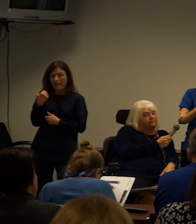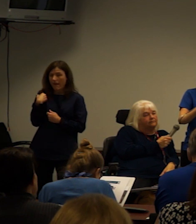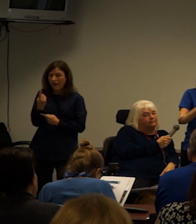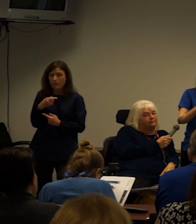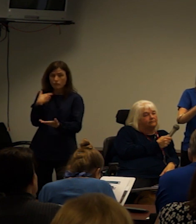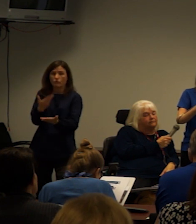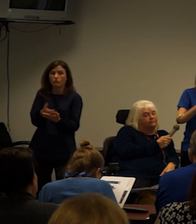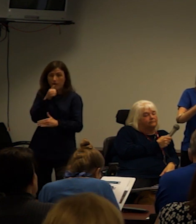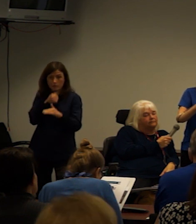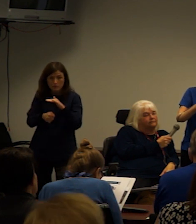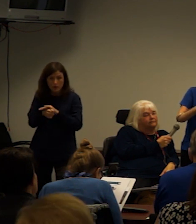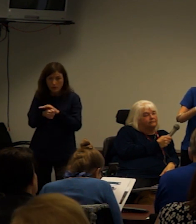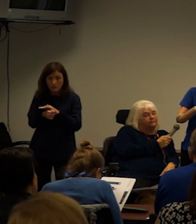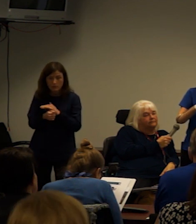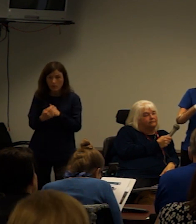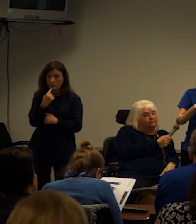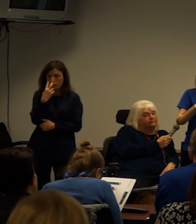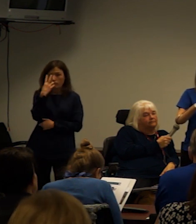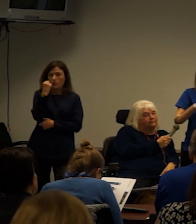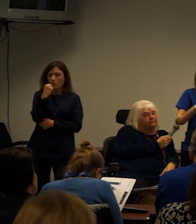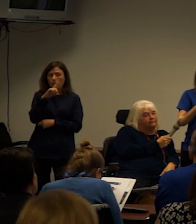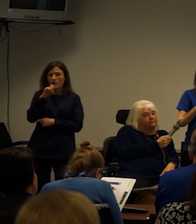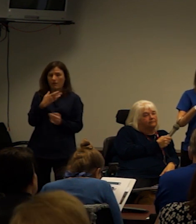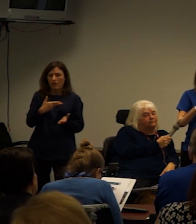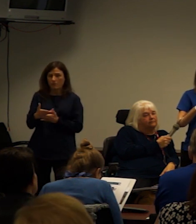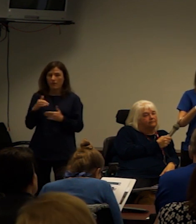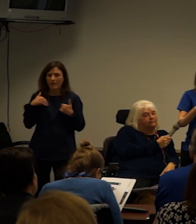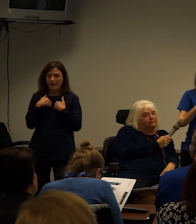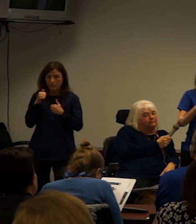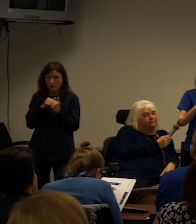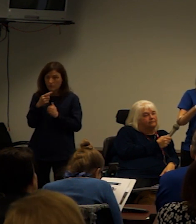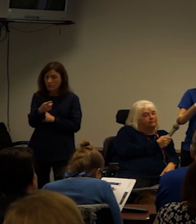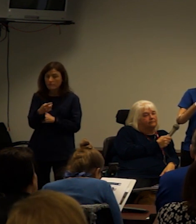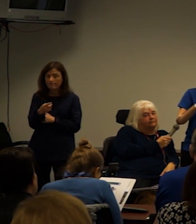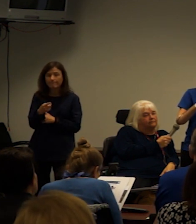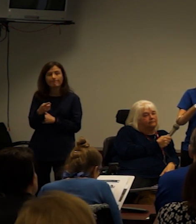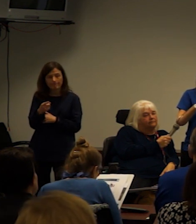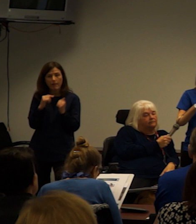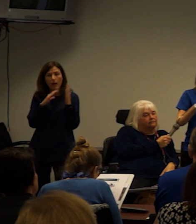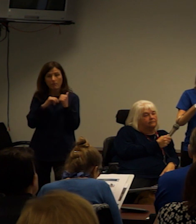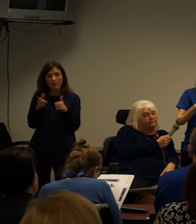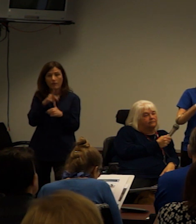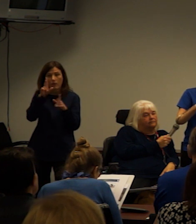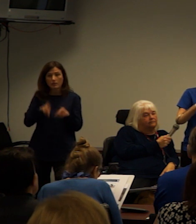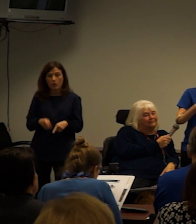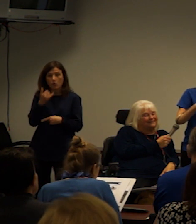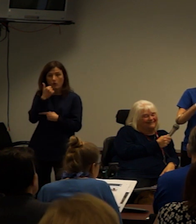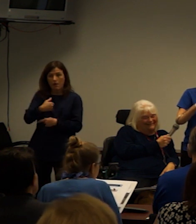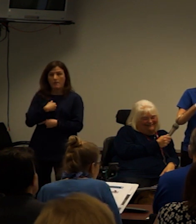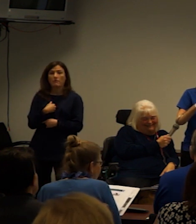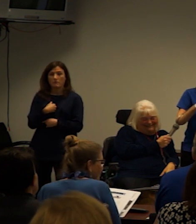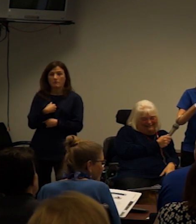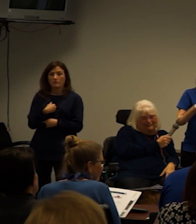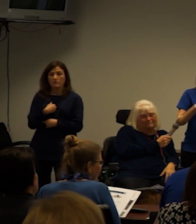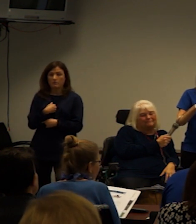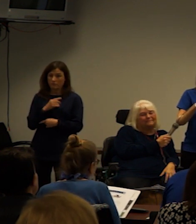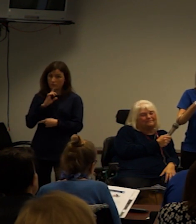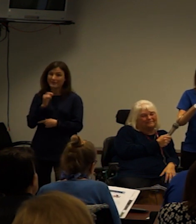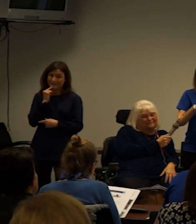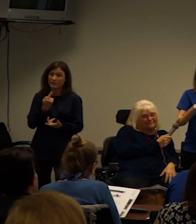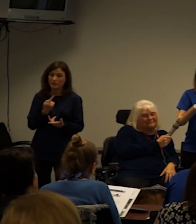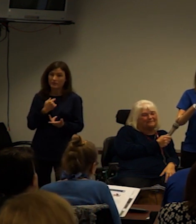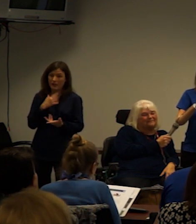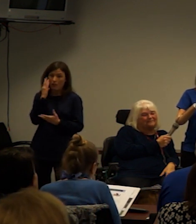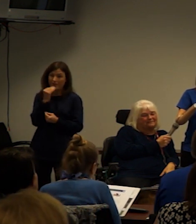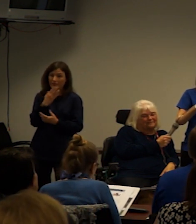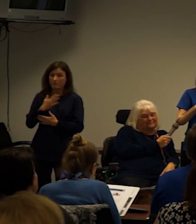to a shelter and you were told you can't bring this animal in with you, I hope the first person you call is me. Seriously. And I'll